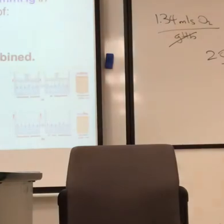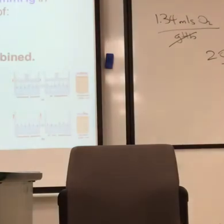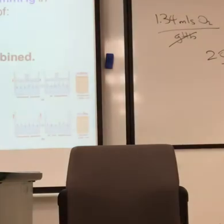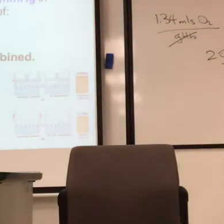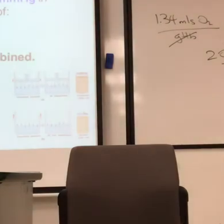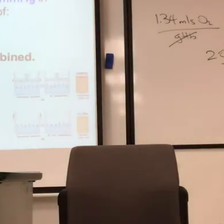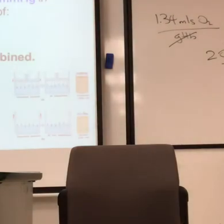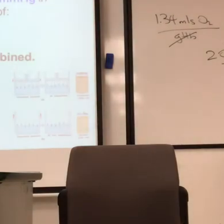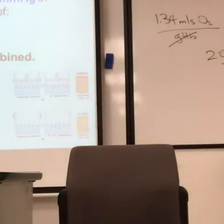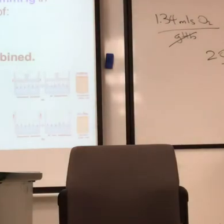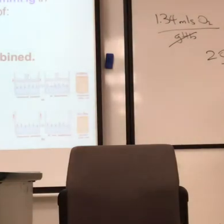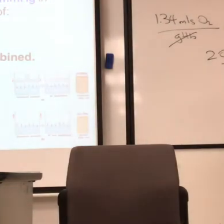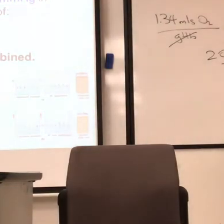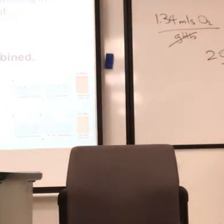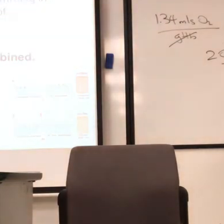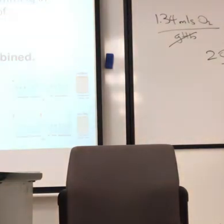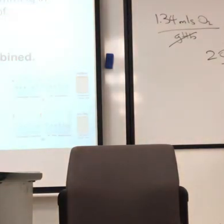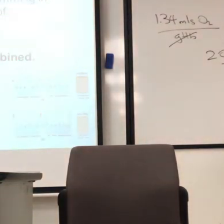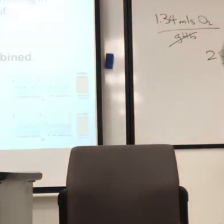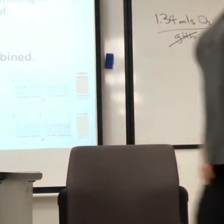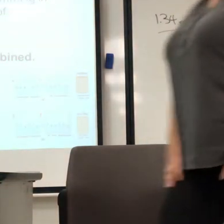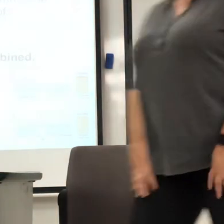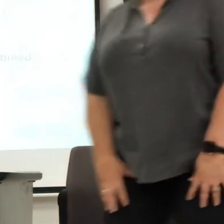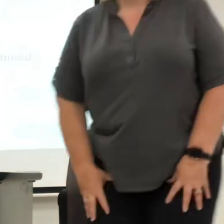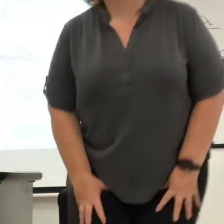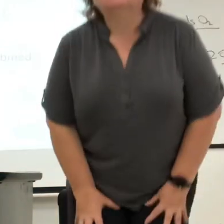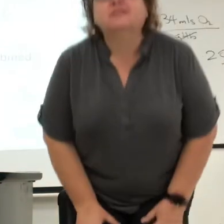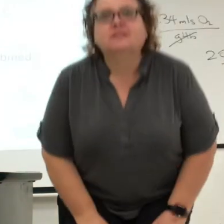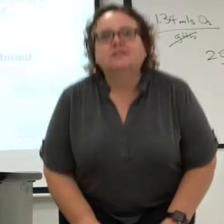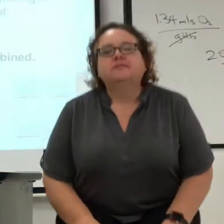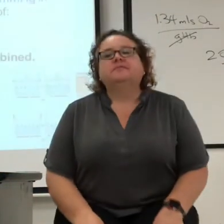So the final answer will be 20.4.